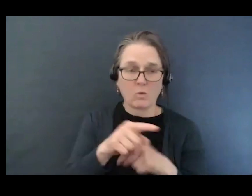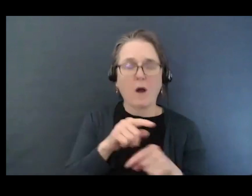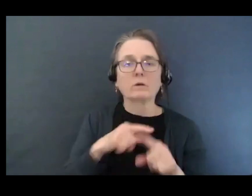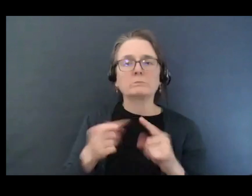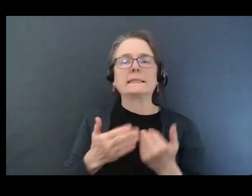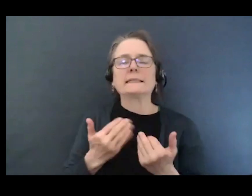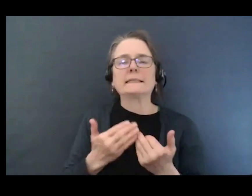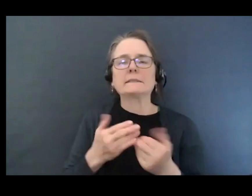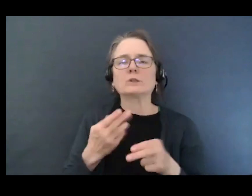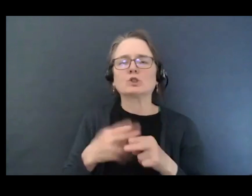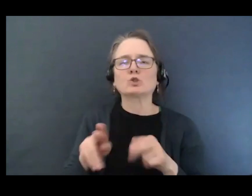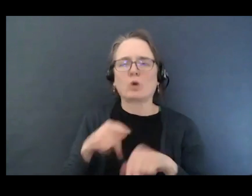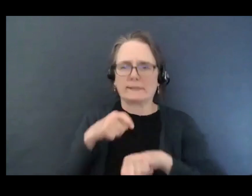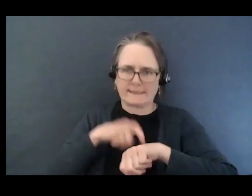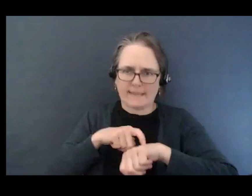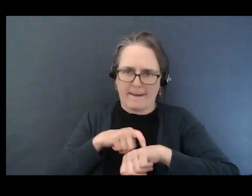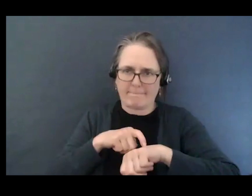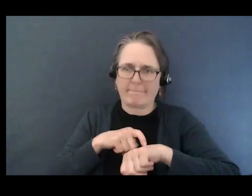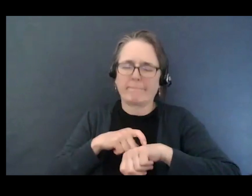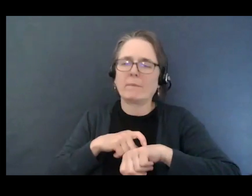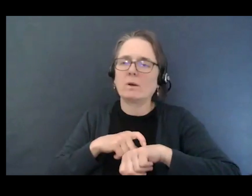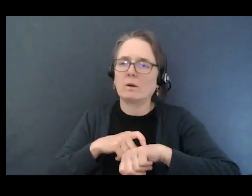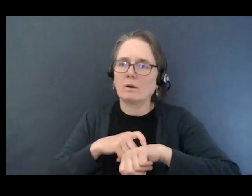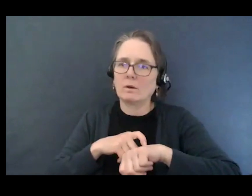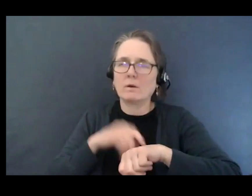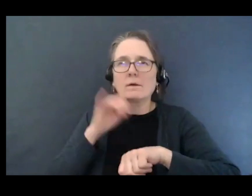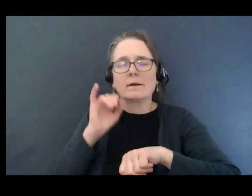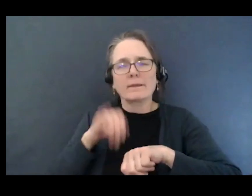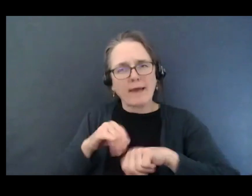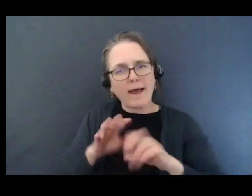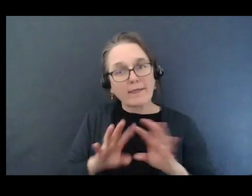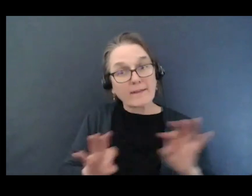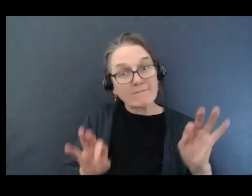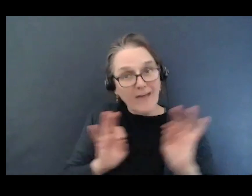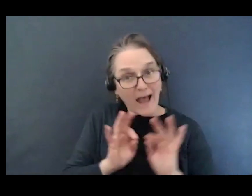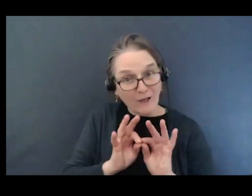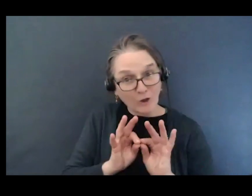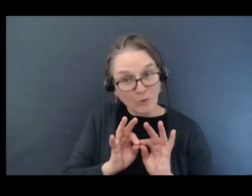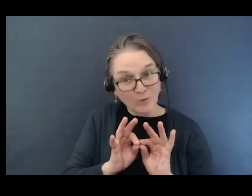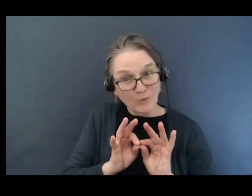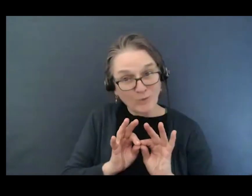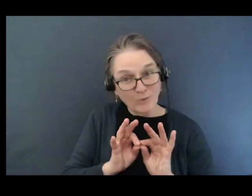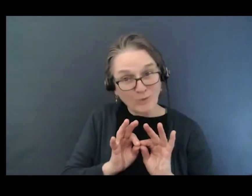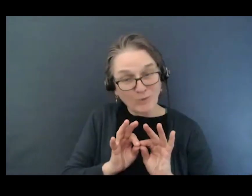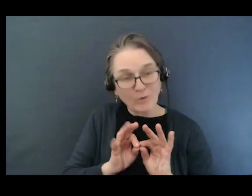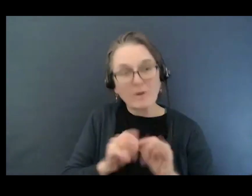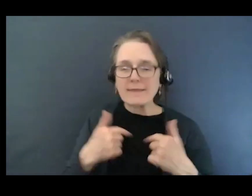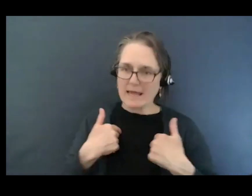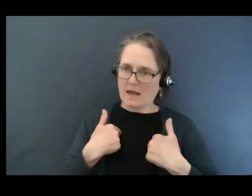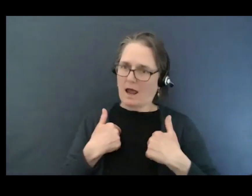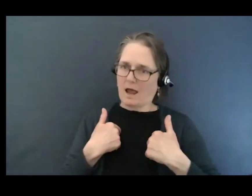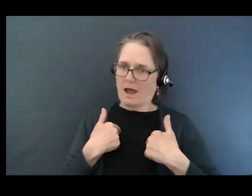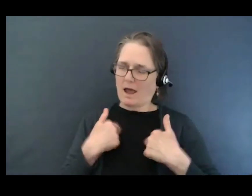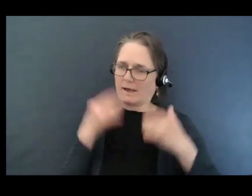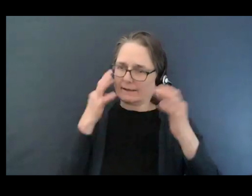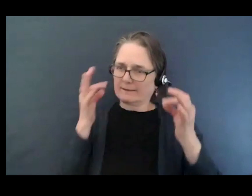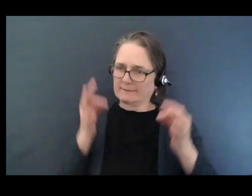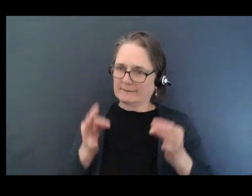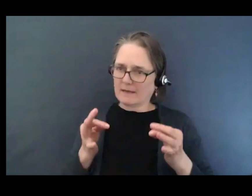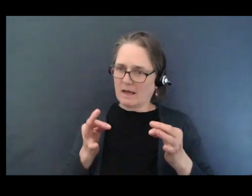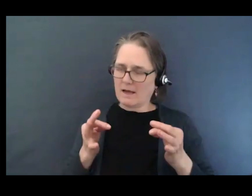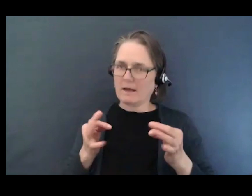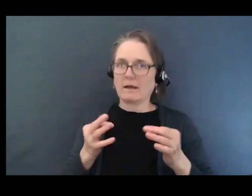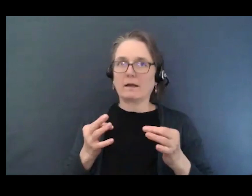very low amounts of time, and so the value of the value that I